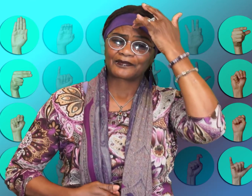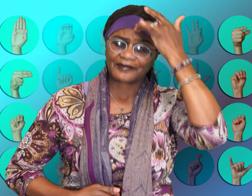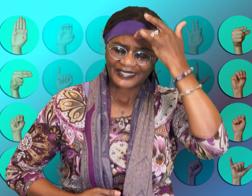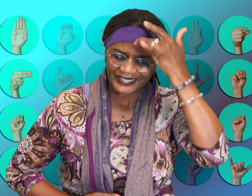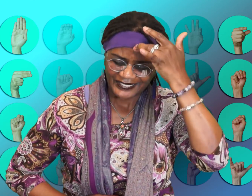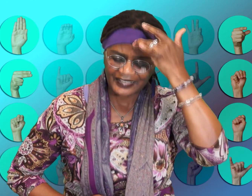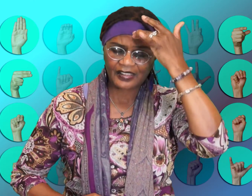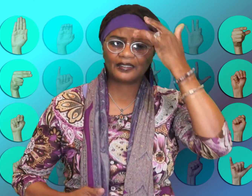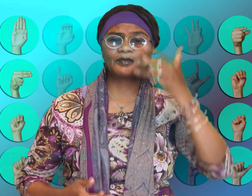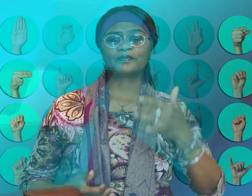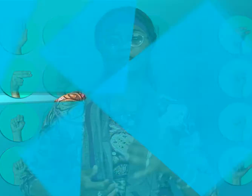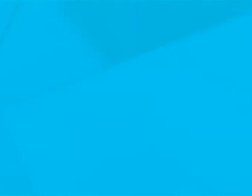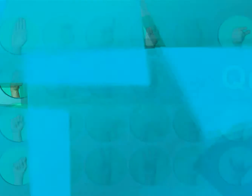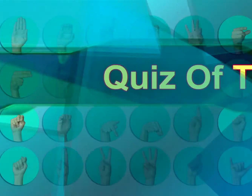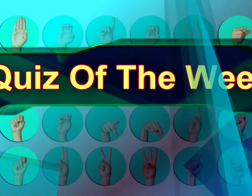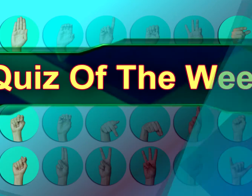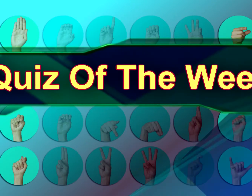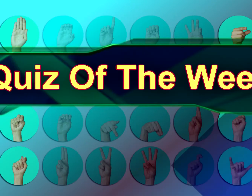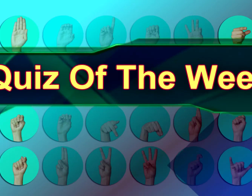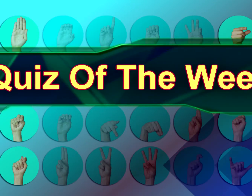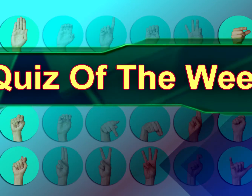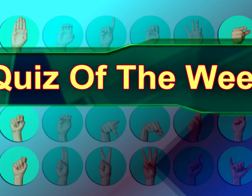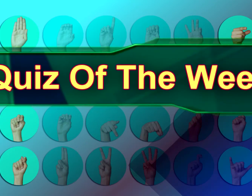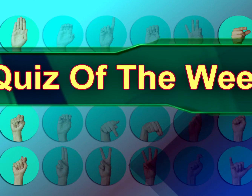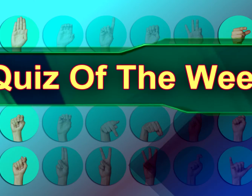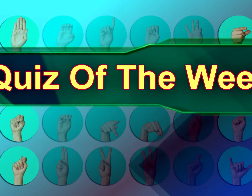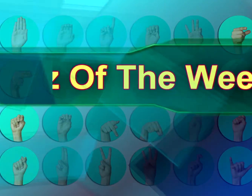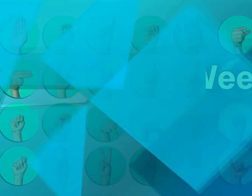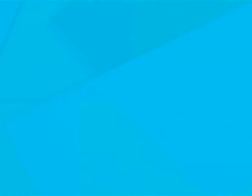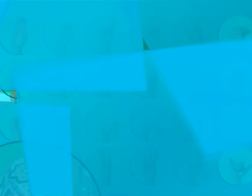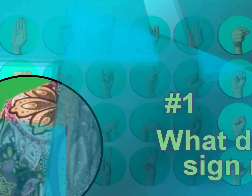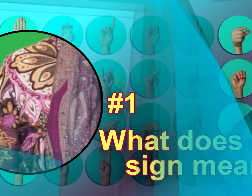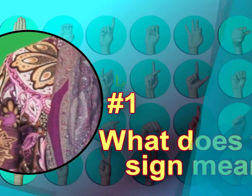Summertime.